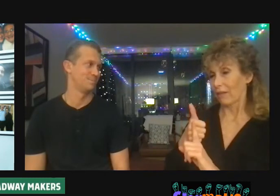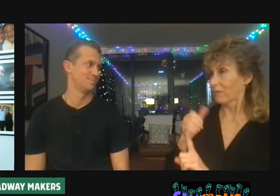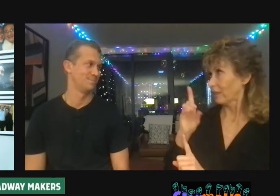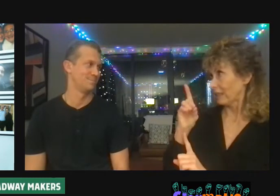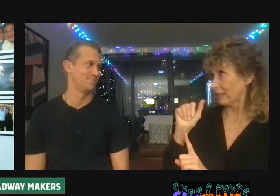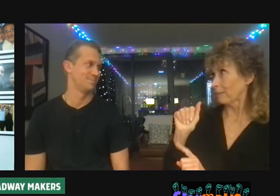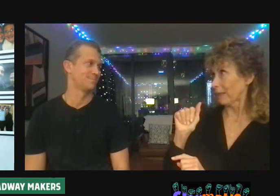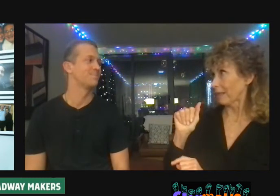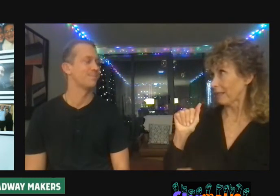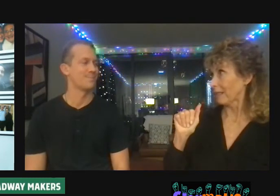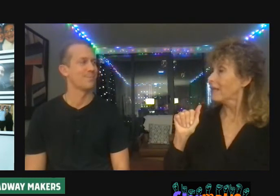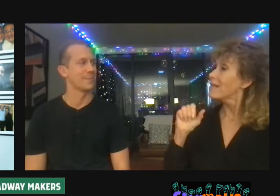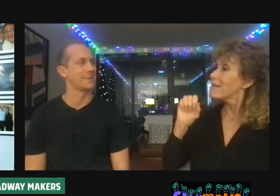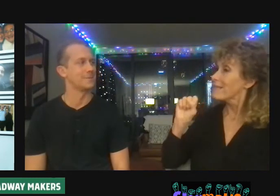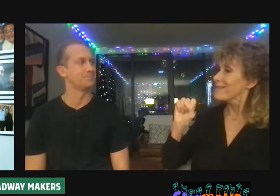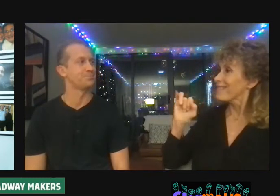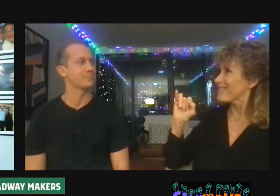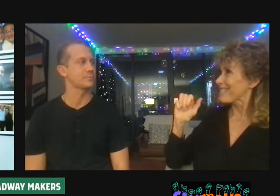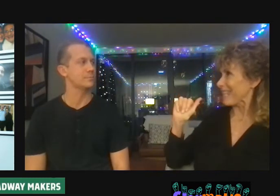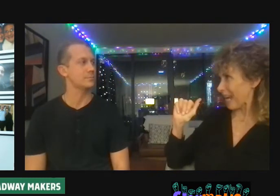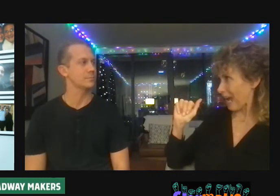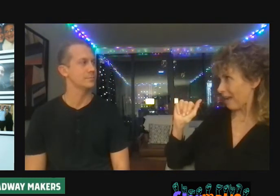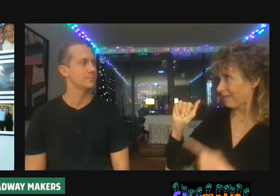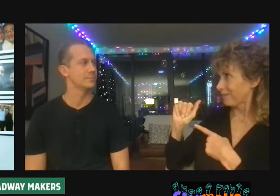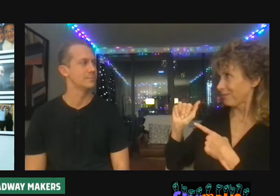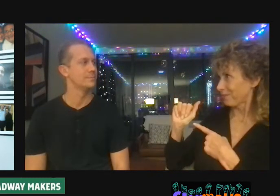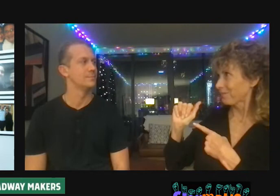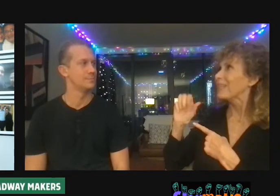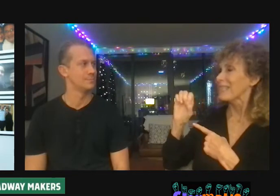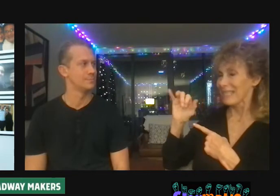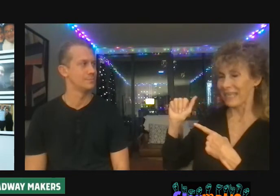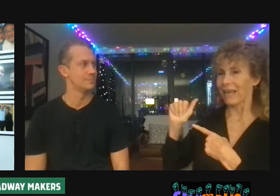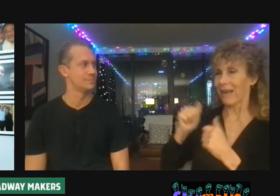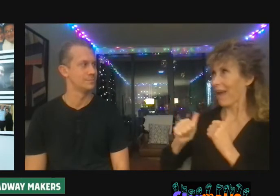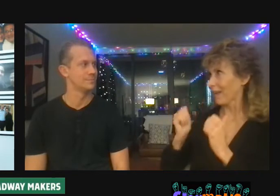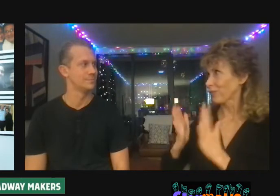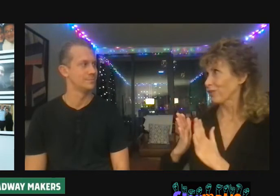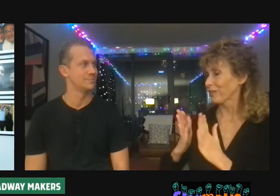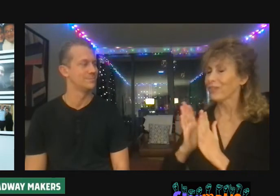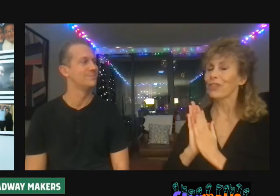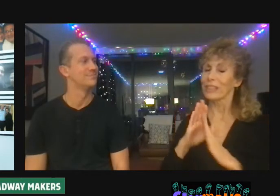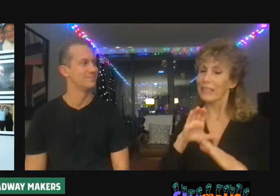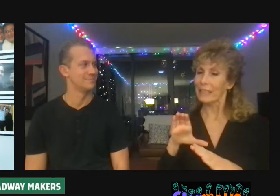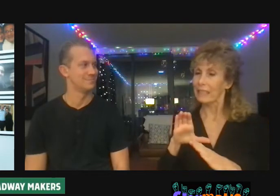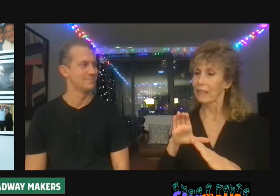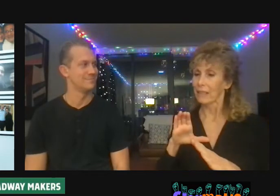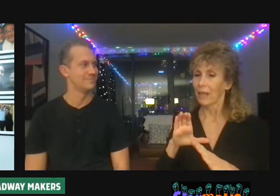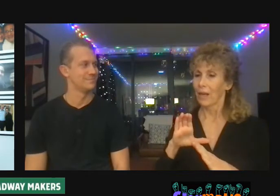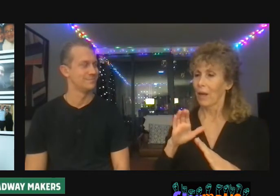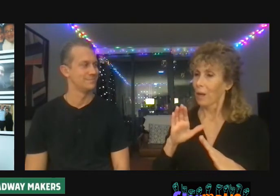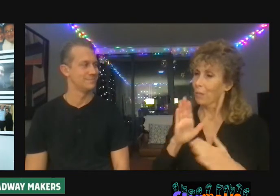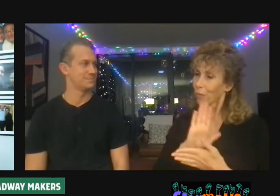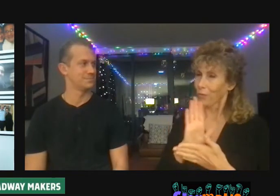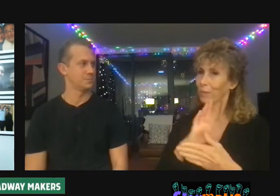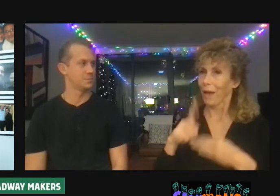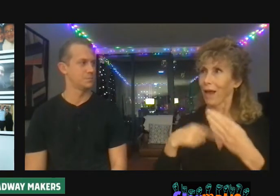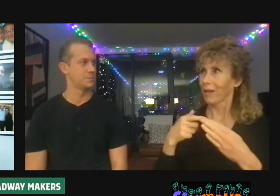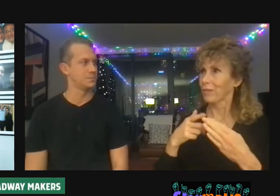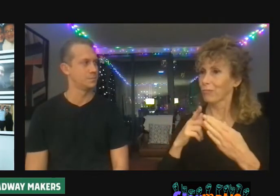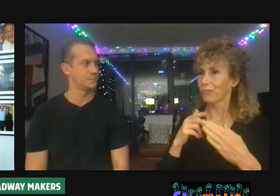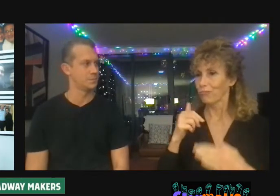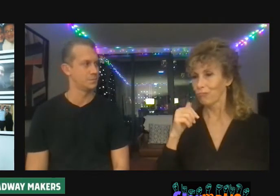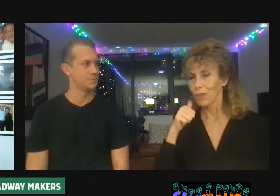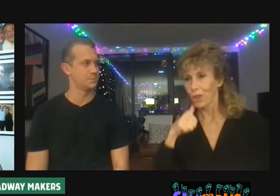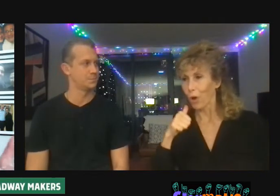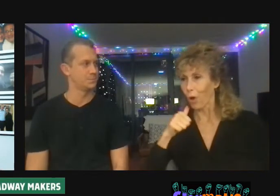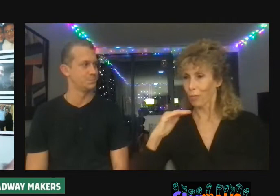Sia did a movie about a child that lived with autism and cast